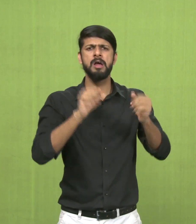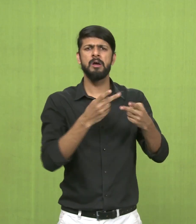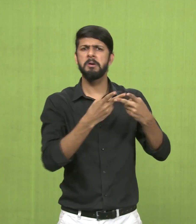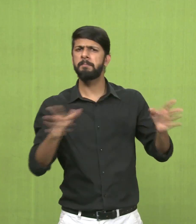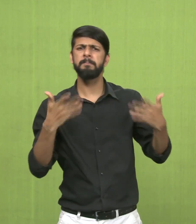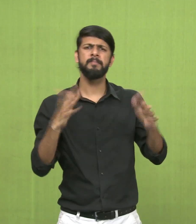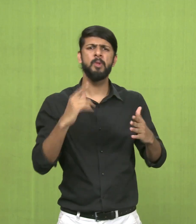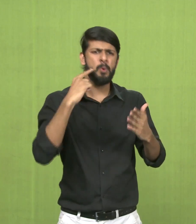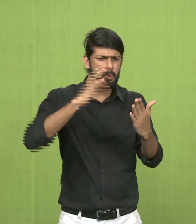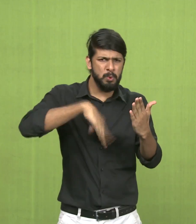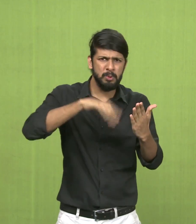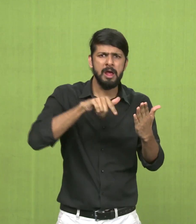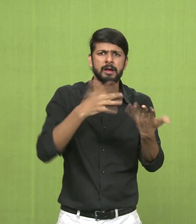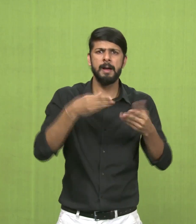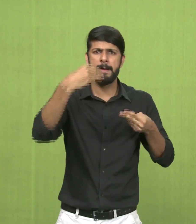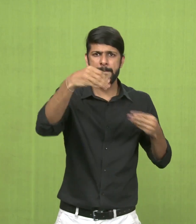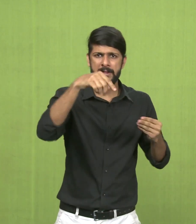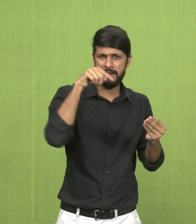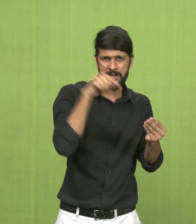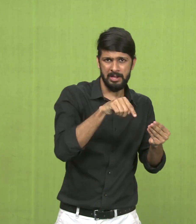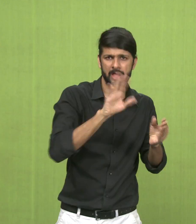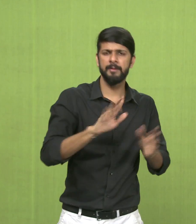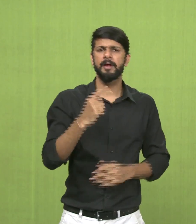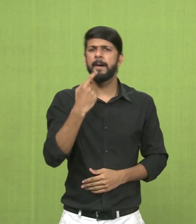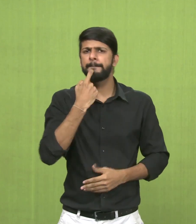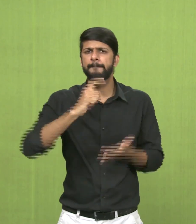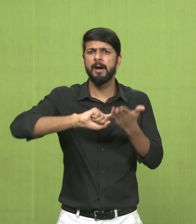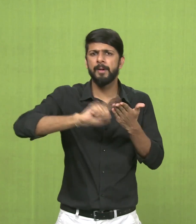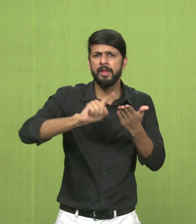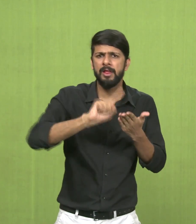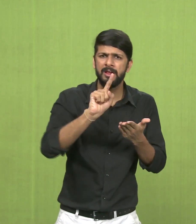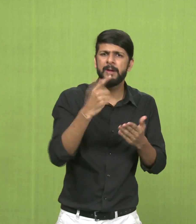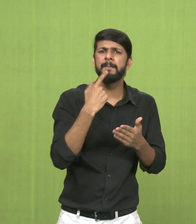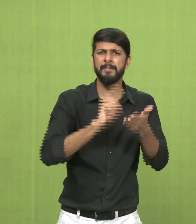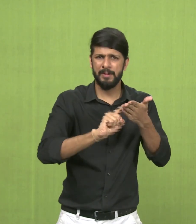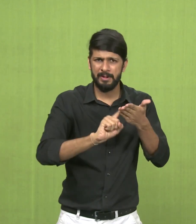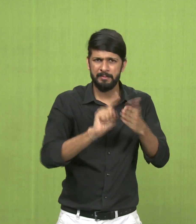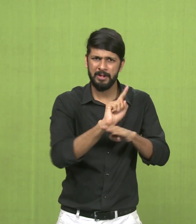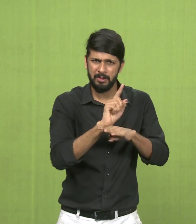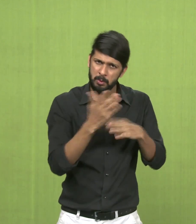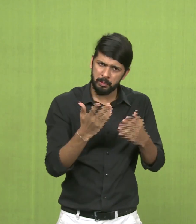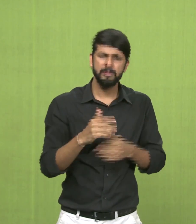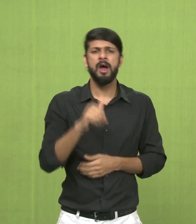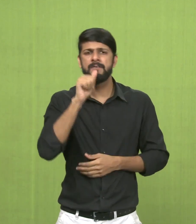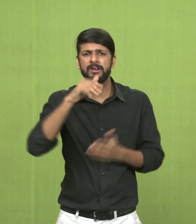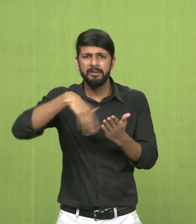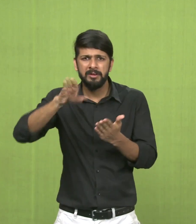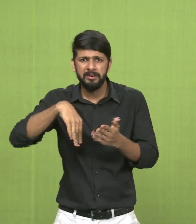Earlier, illustrations were done on paper using pencil, watercolor,